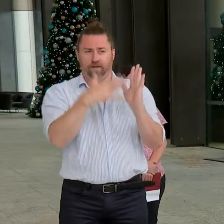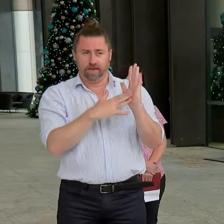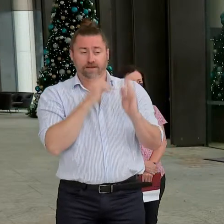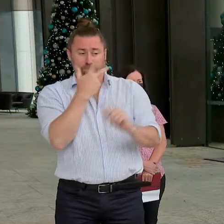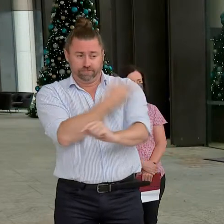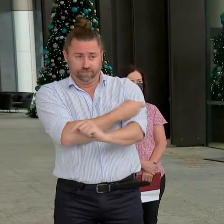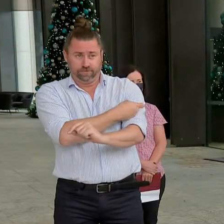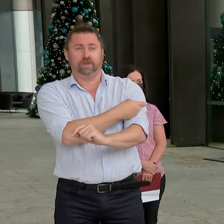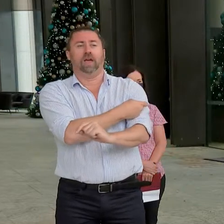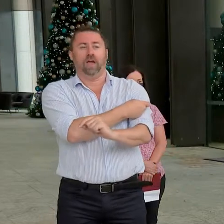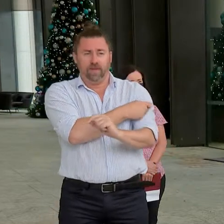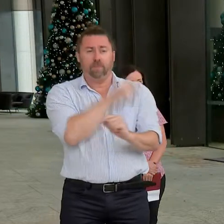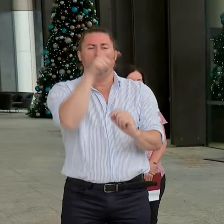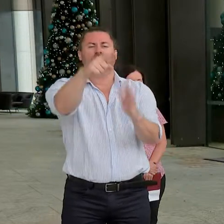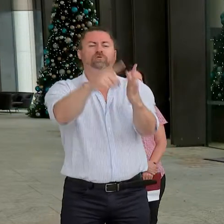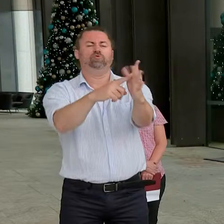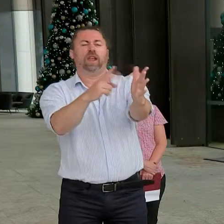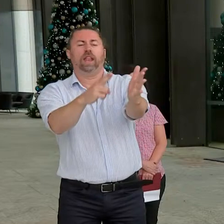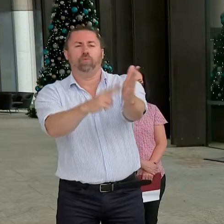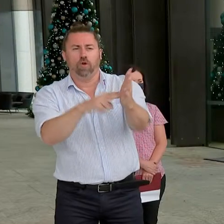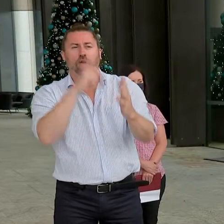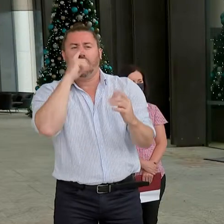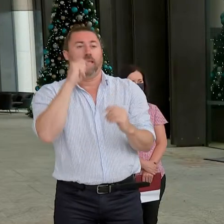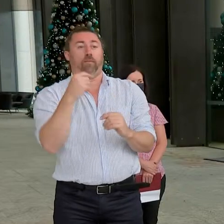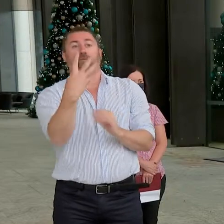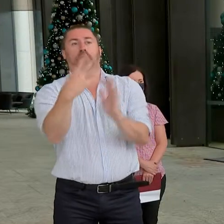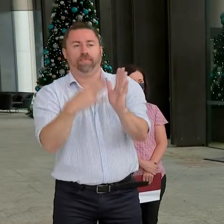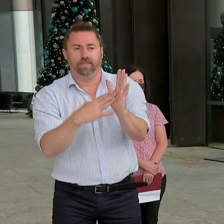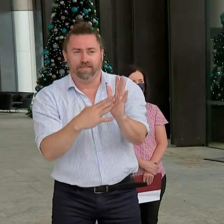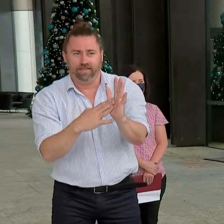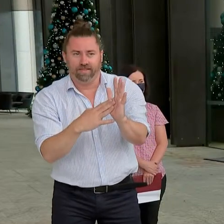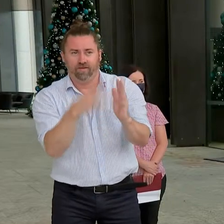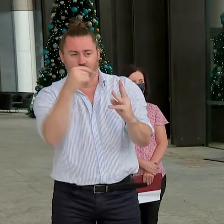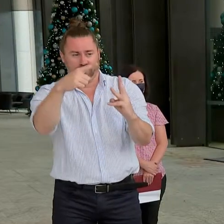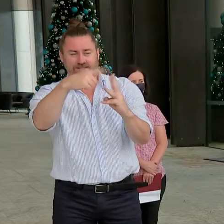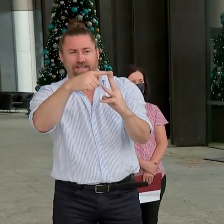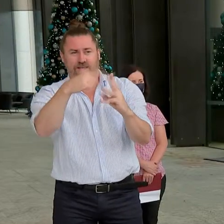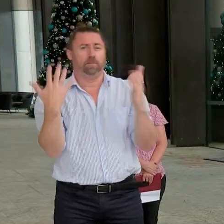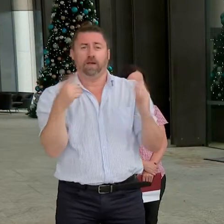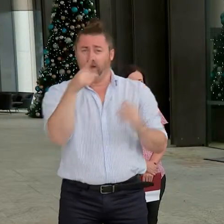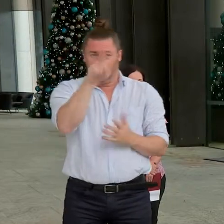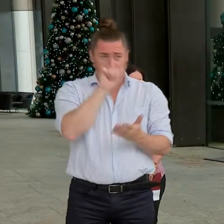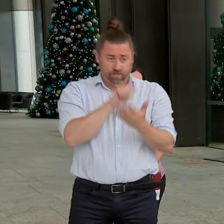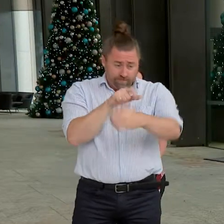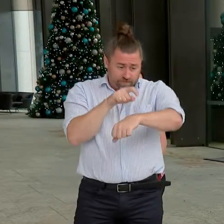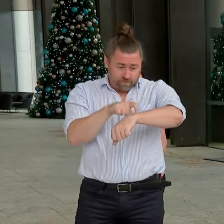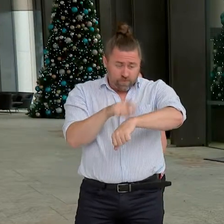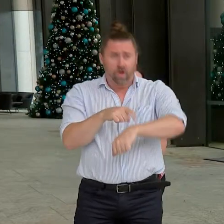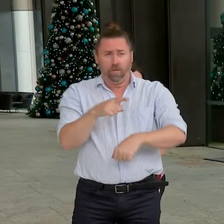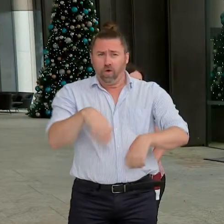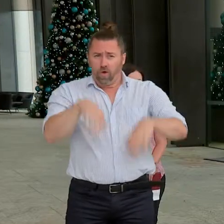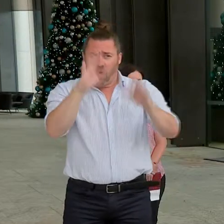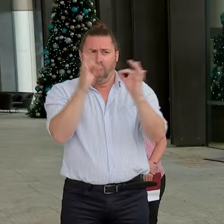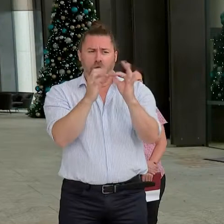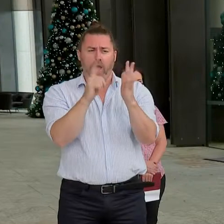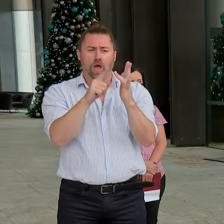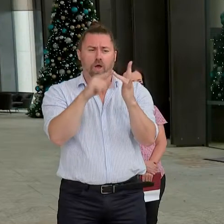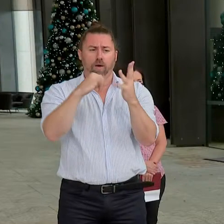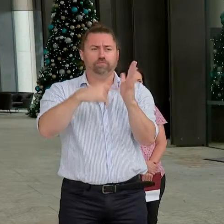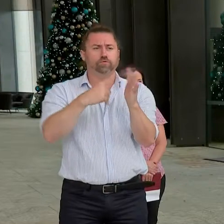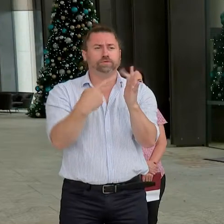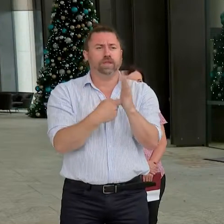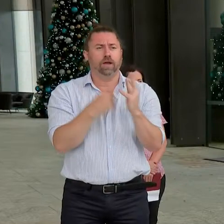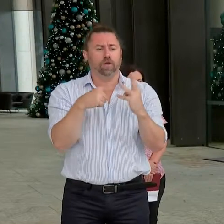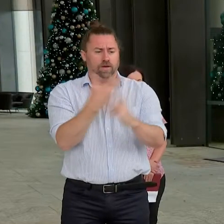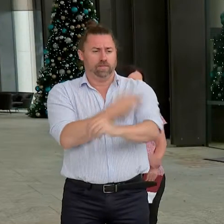2nd dose in January. But at the moment, it's 5 months after your 2nd dose. Please come forward and get your booster, particularly if you are at higher